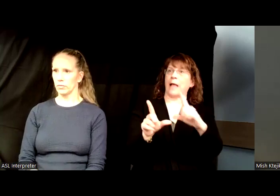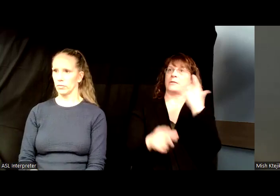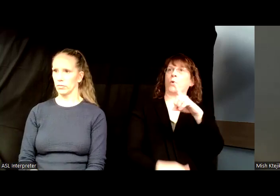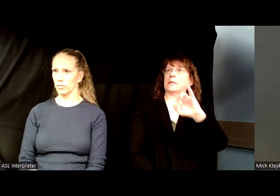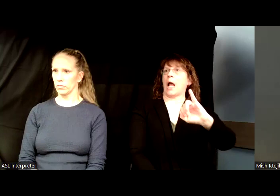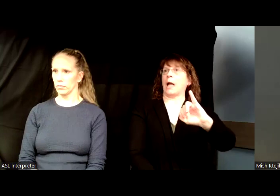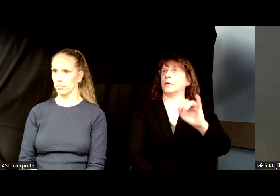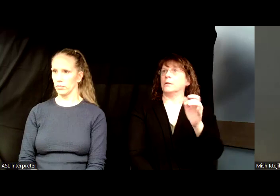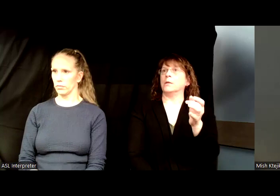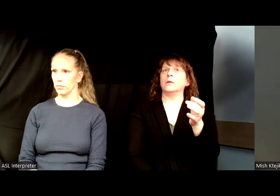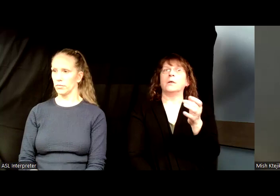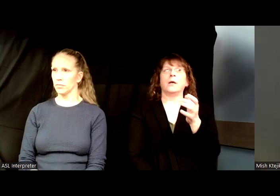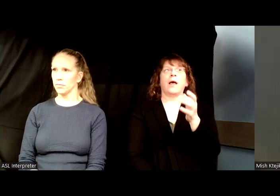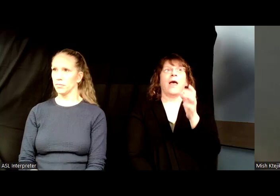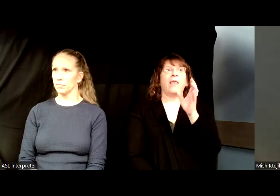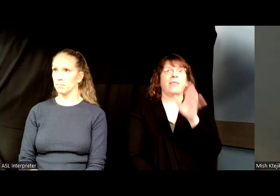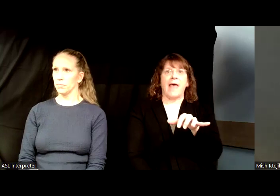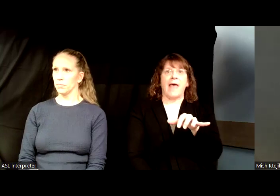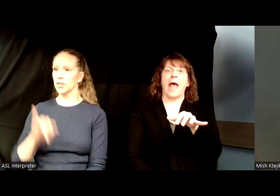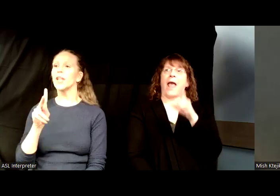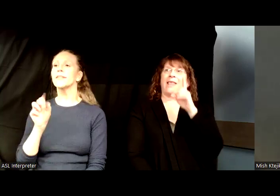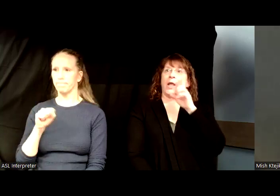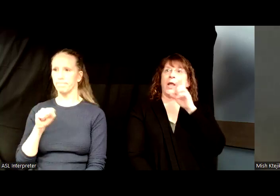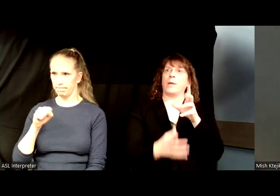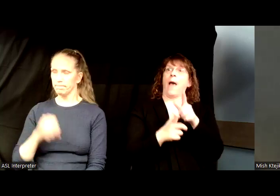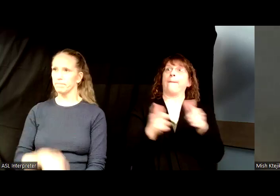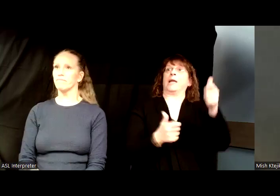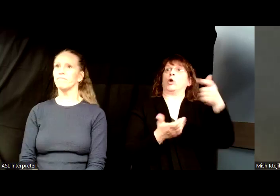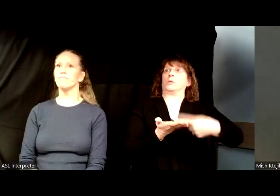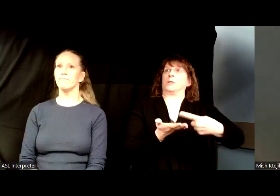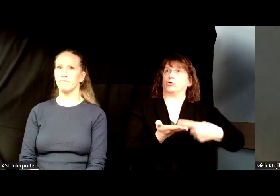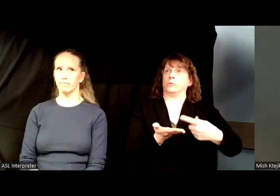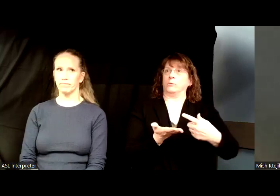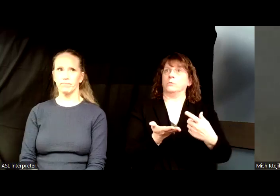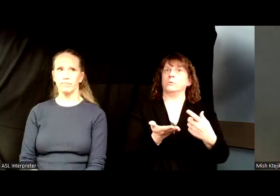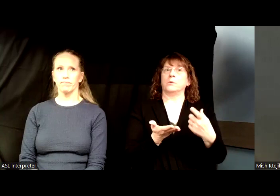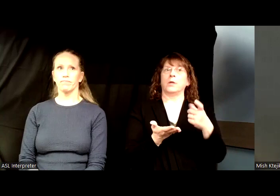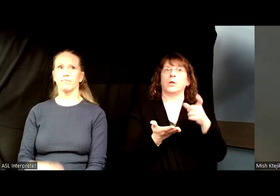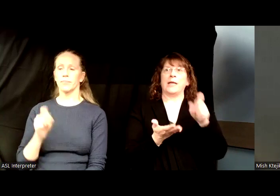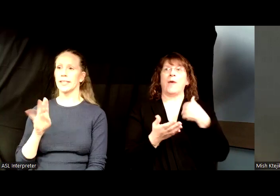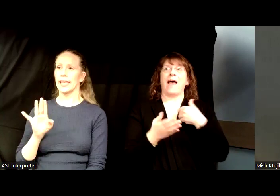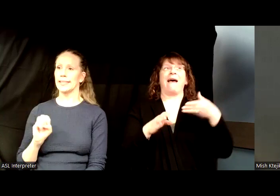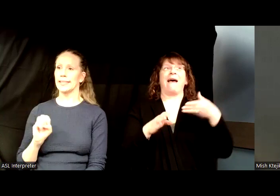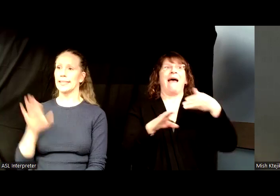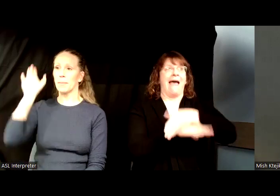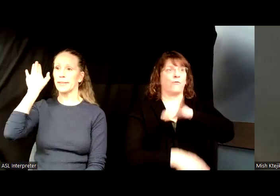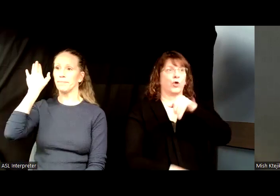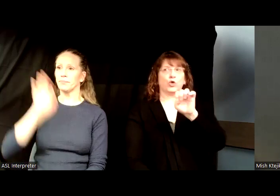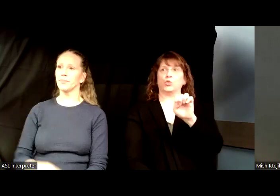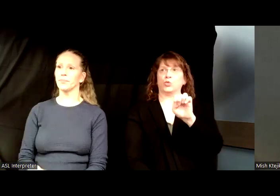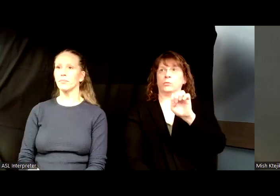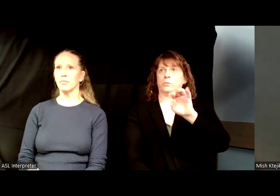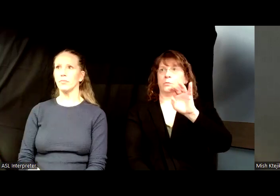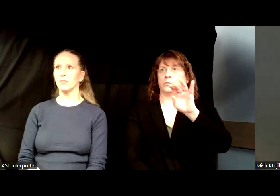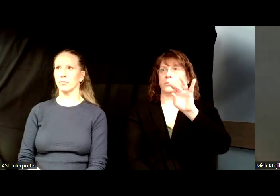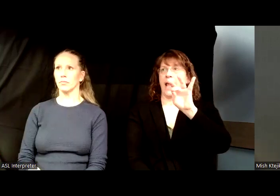about the DI. I agree that there needs to be a special license for DIs. But that could be a bigger discussion that